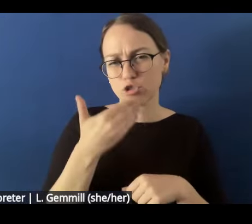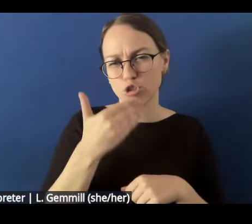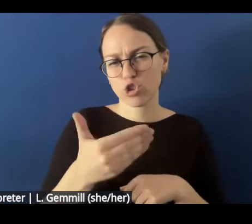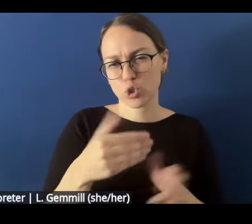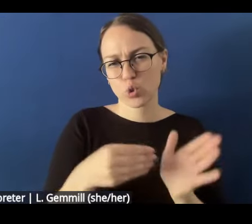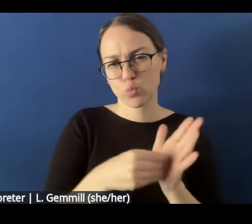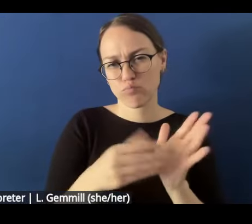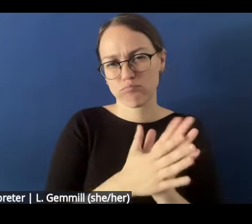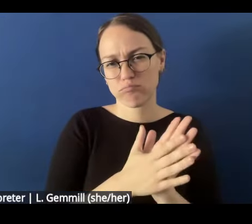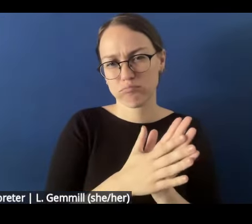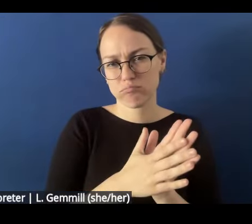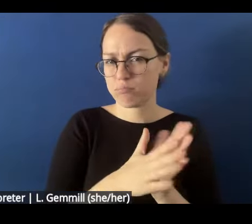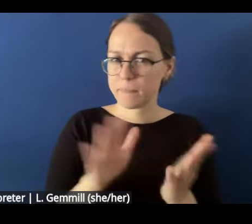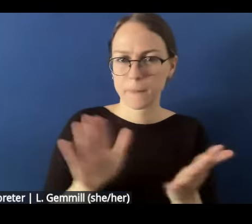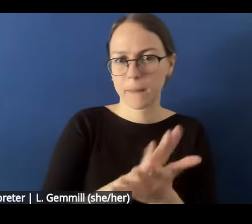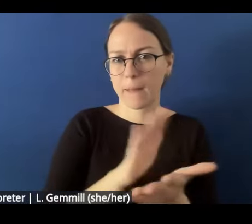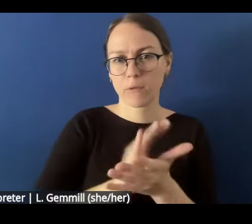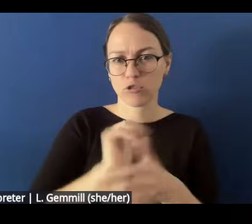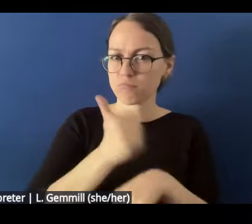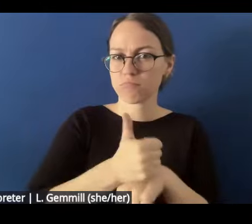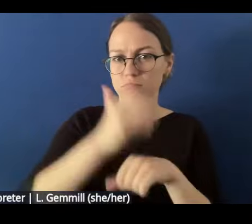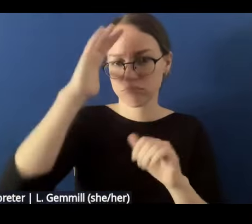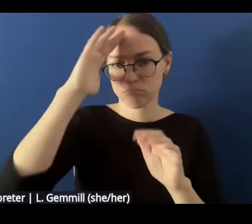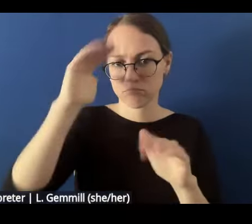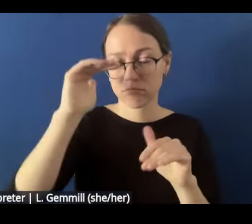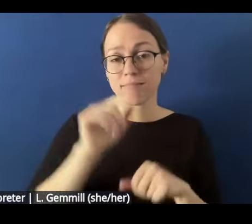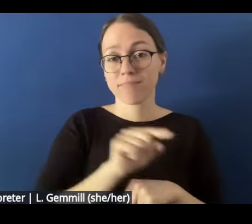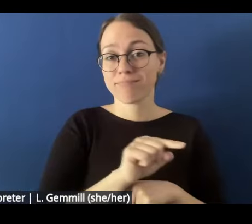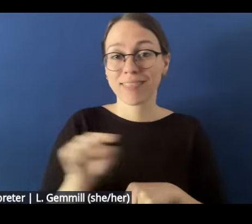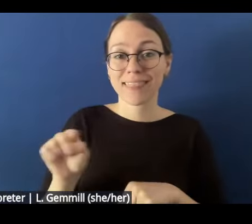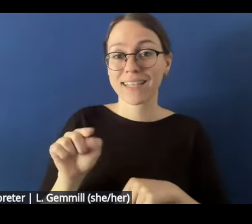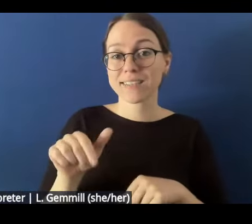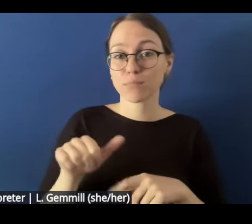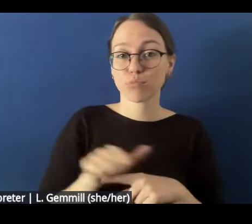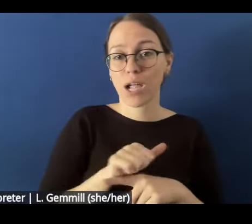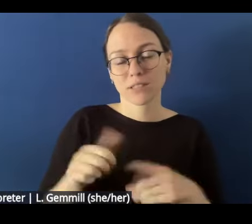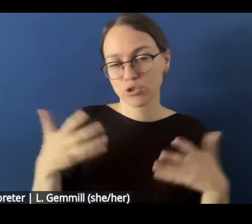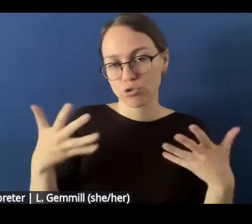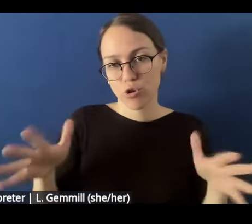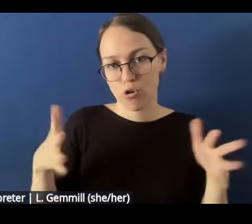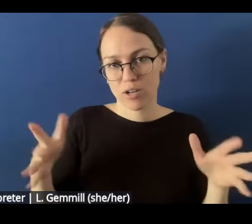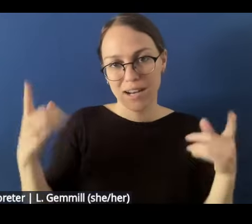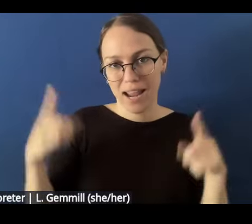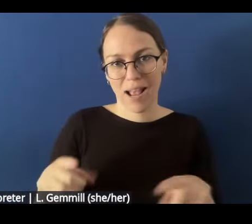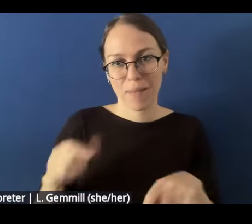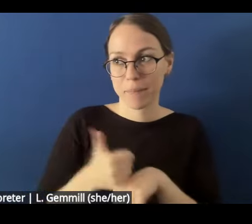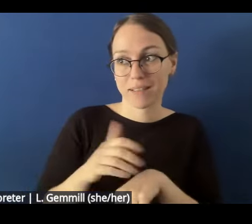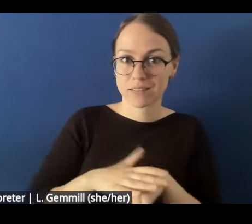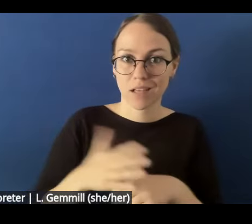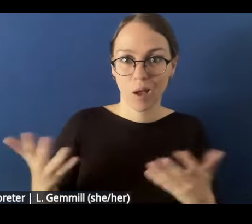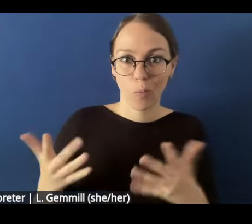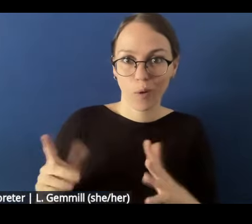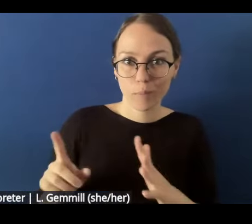that these things are already naturally happening based on what's happened over the last several years. So